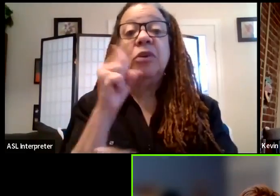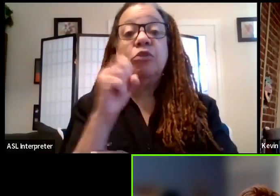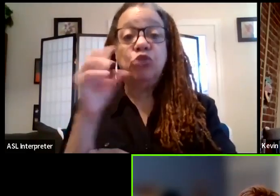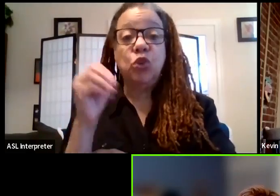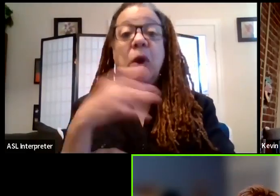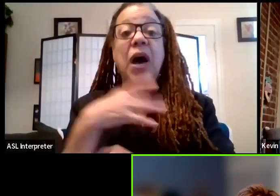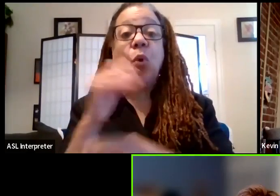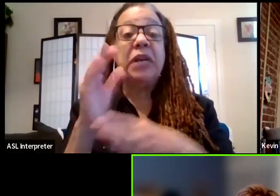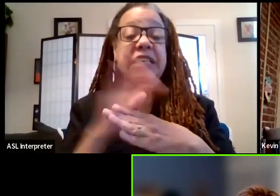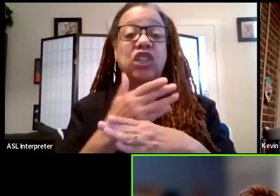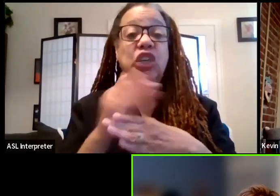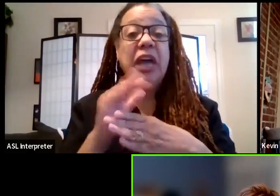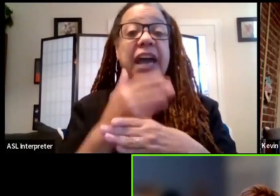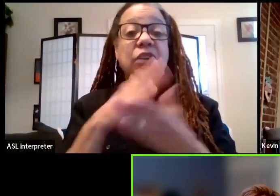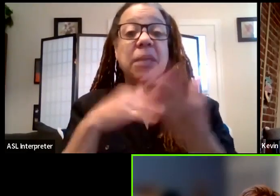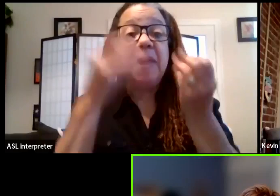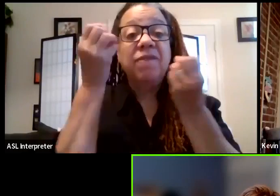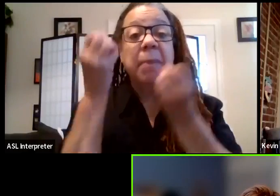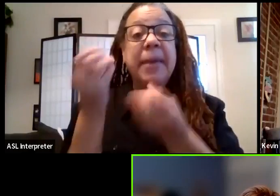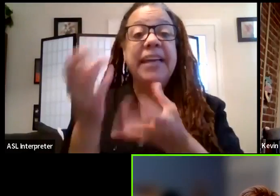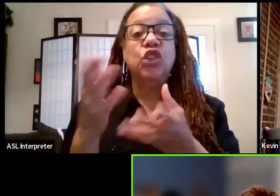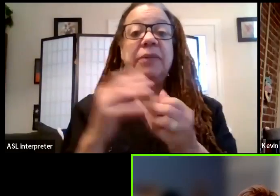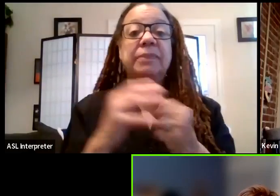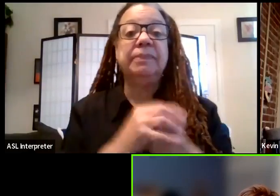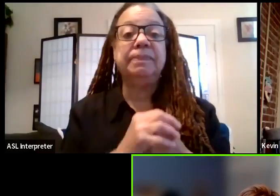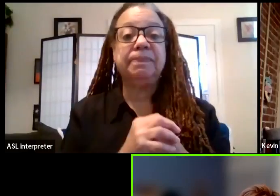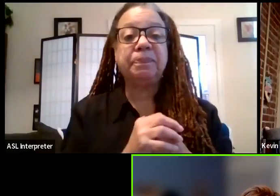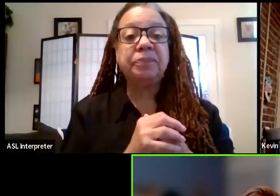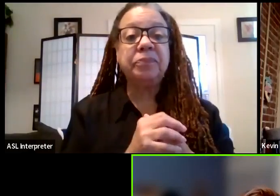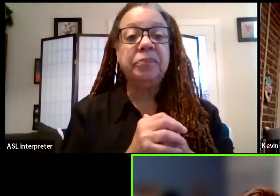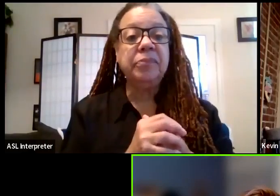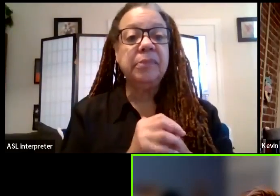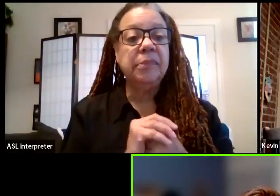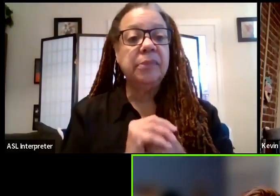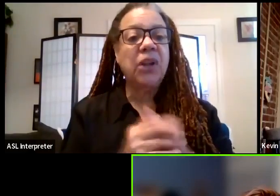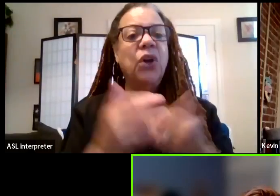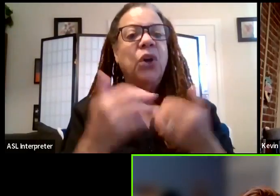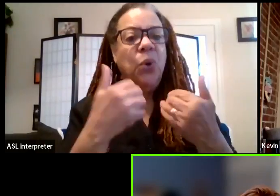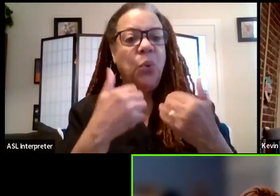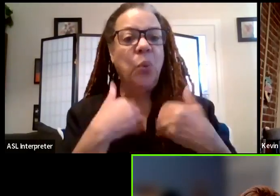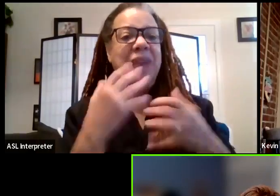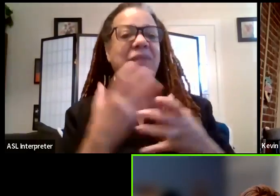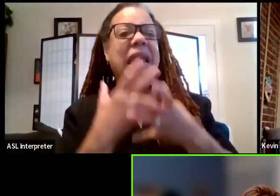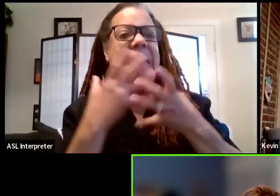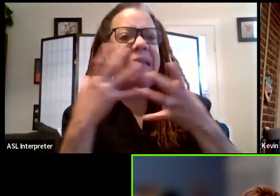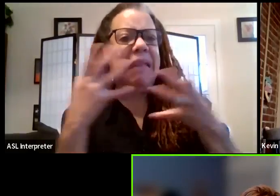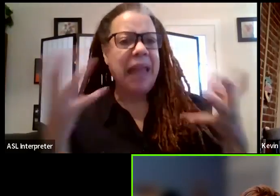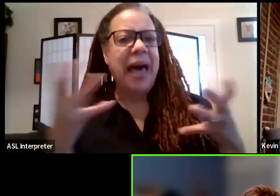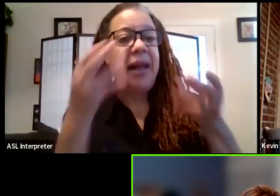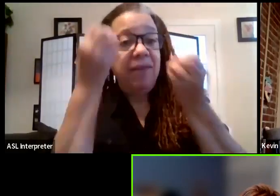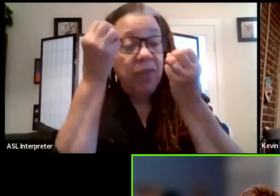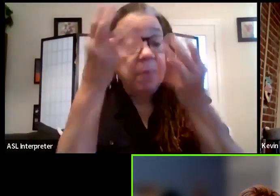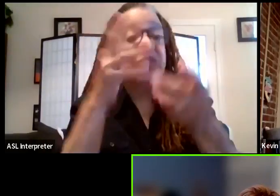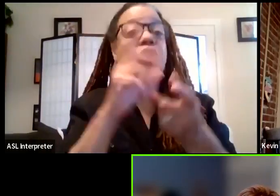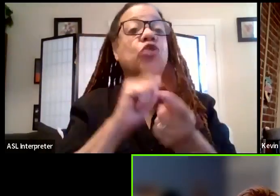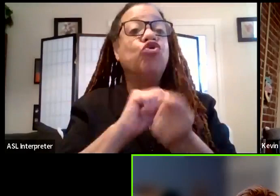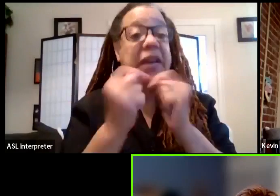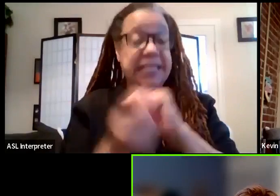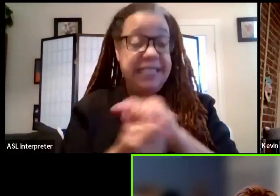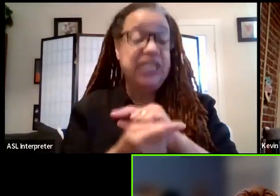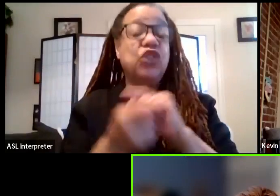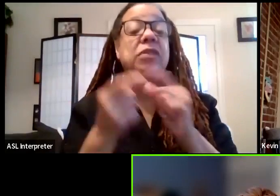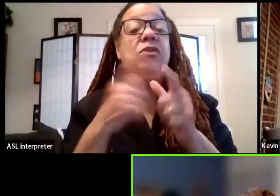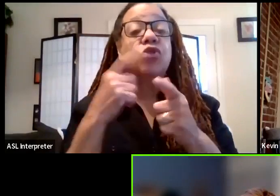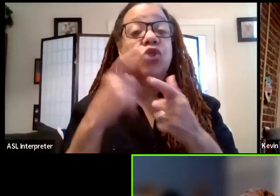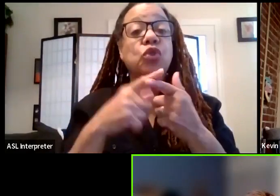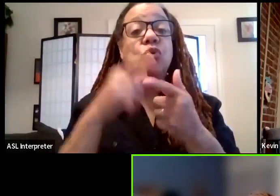some information that will hopefully address those questions. We do have a lot of information on the transition to adult services page of our website,